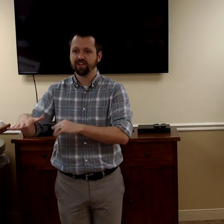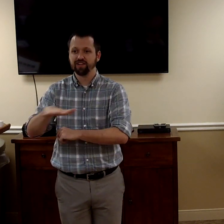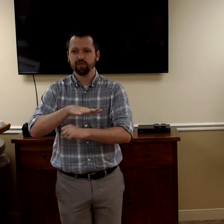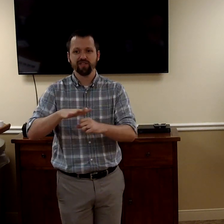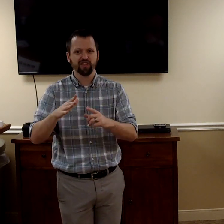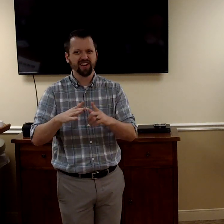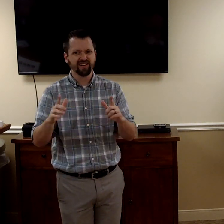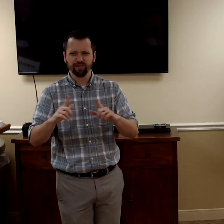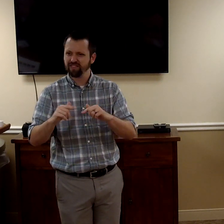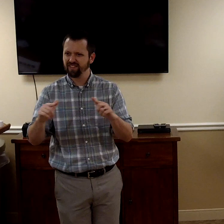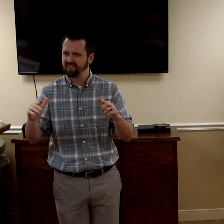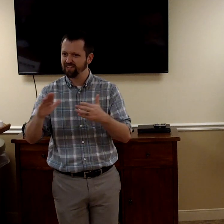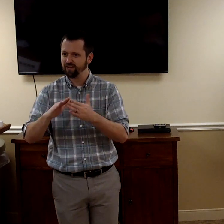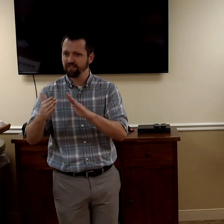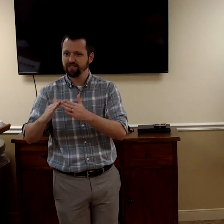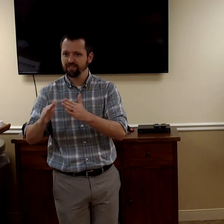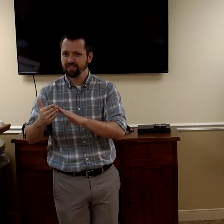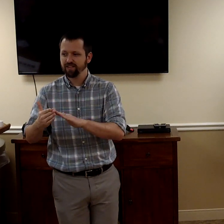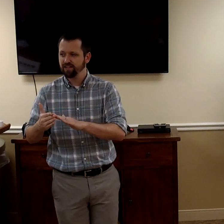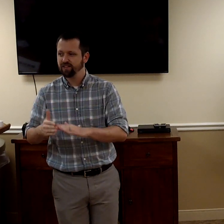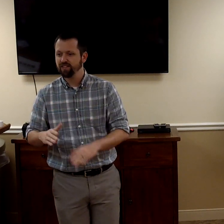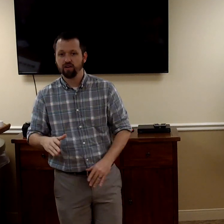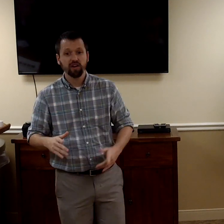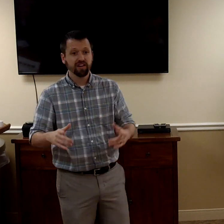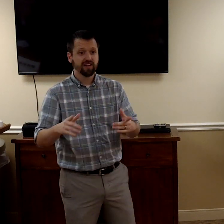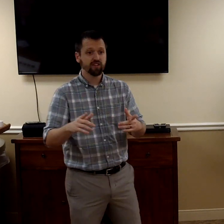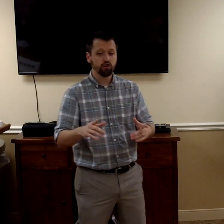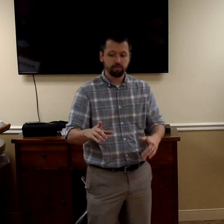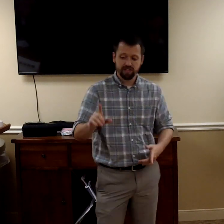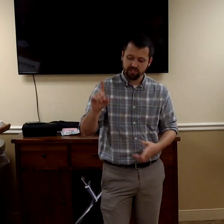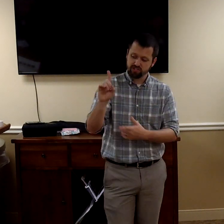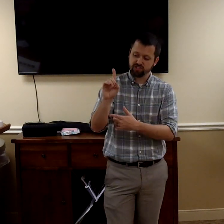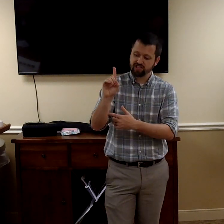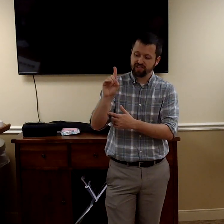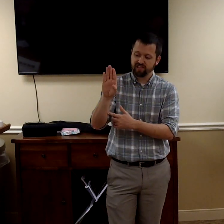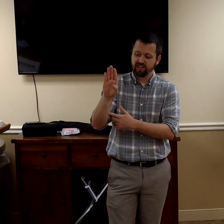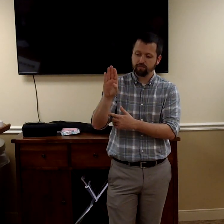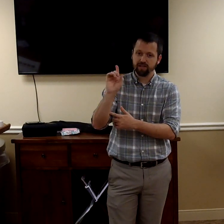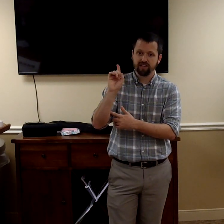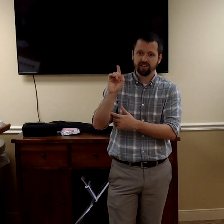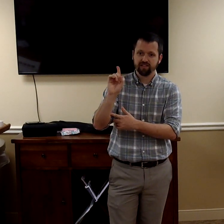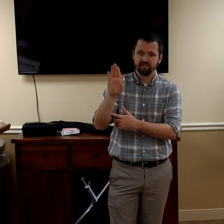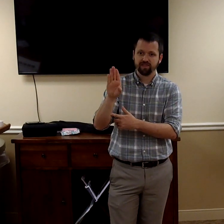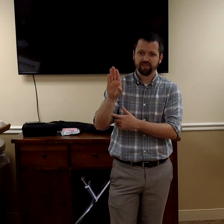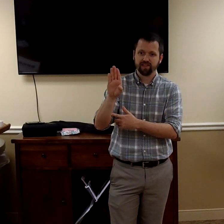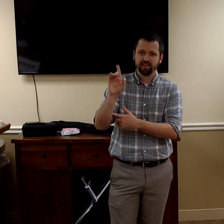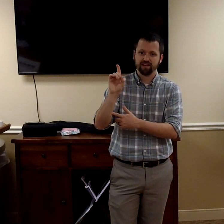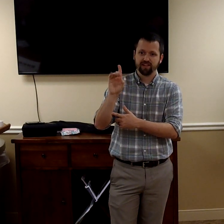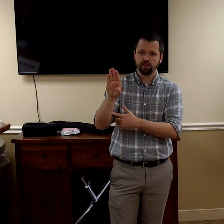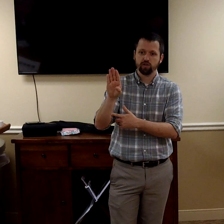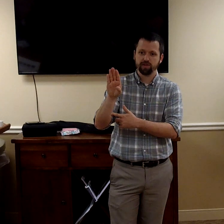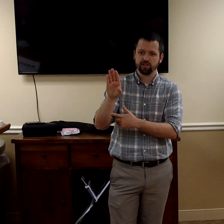because we have a lot of different cities here. So Daytona Beach is just a D and a B. Daytona Beach.